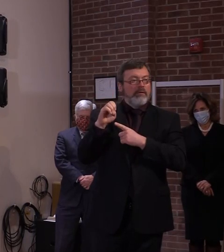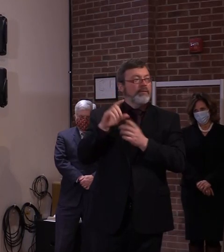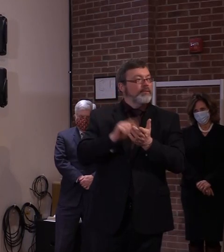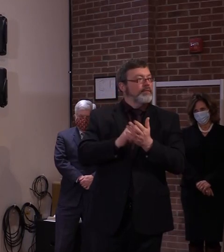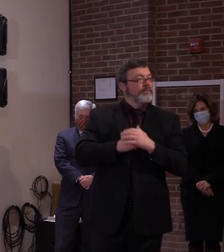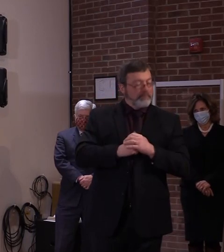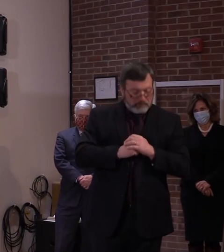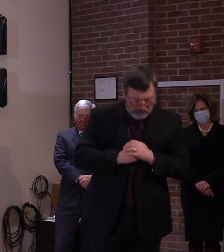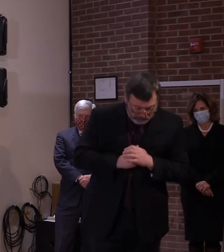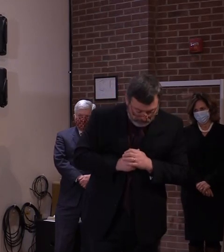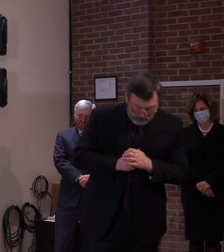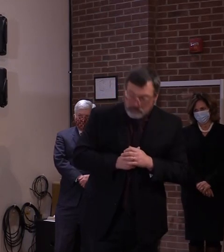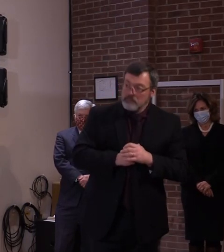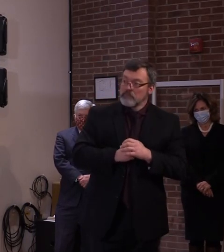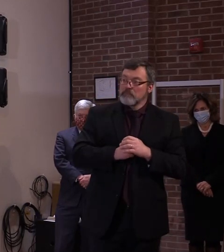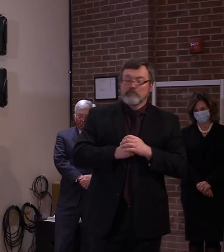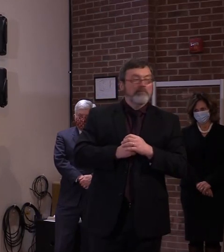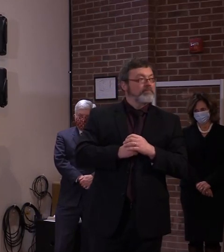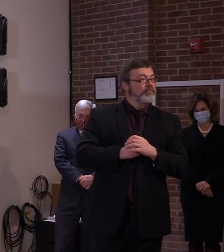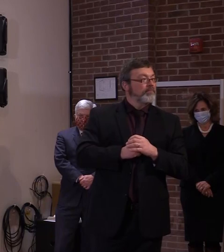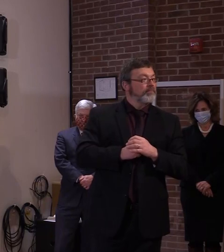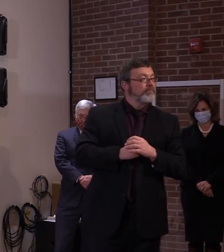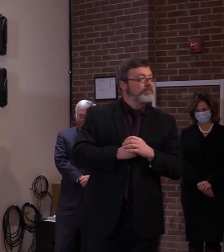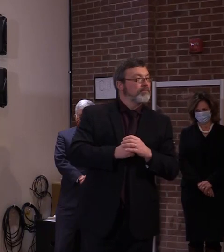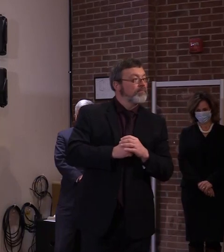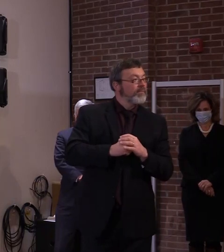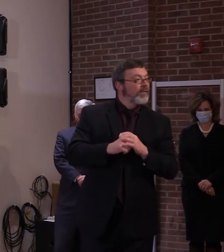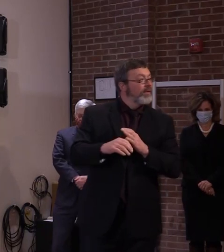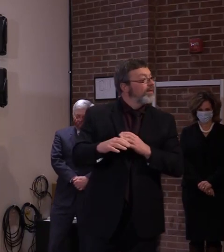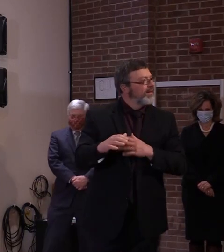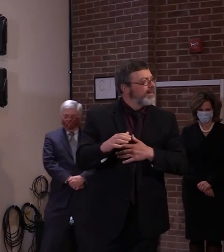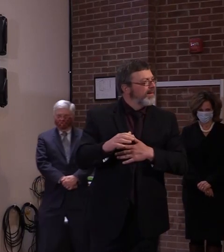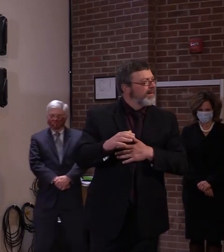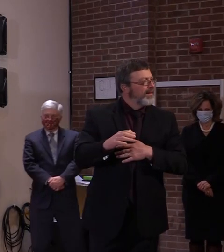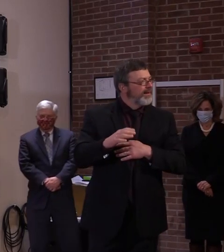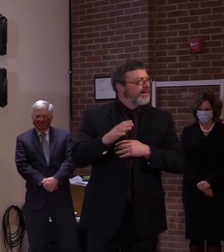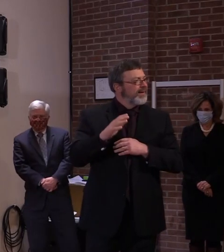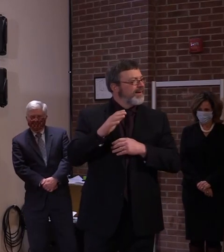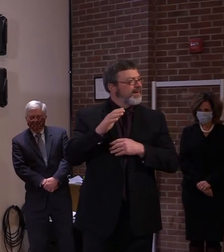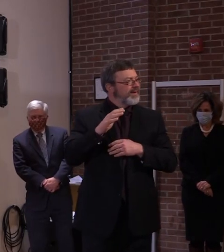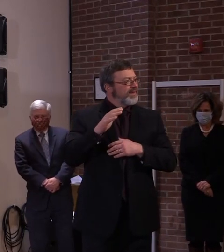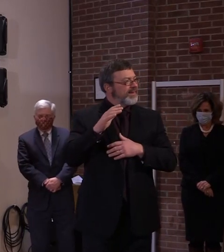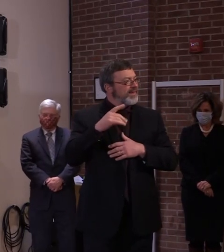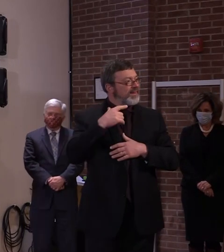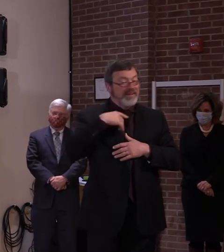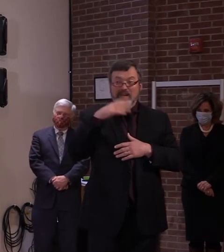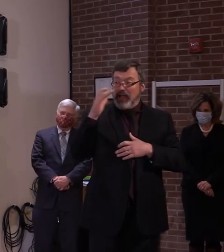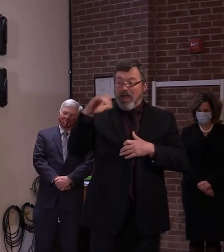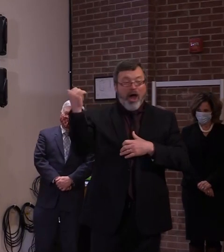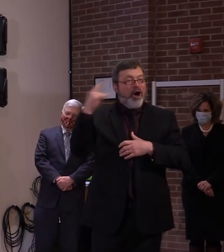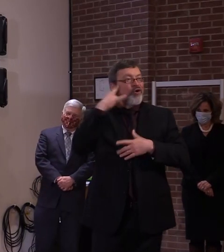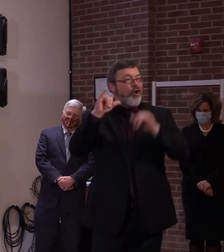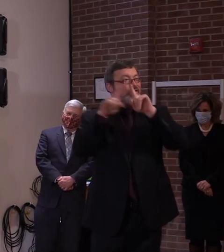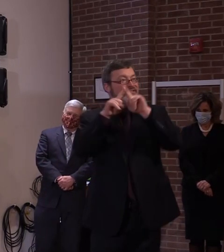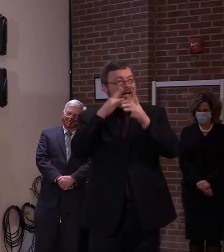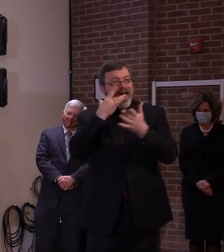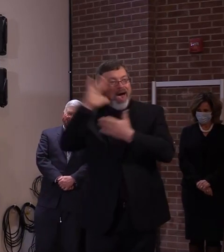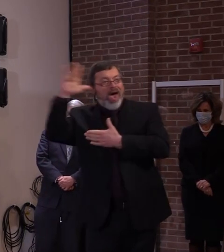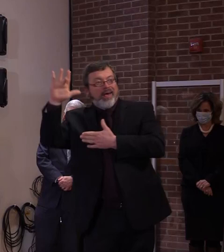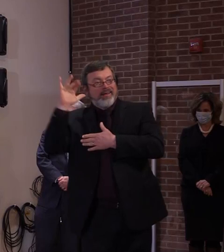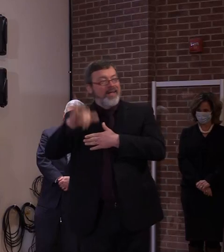Chronicle. Guy, I have a gold star here waiting for you. What Tom said goes for me too. And yes, we're glad to be of